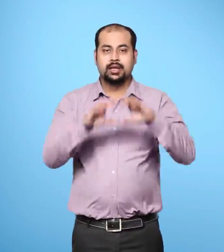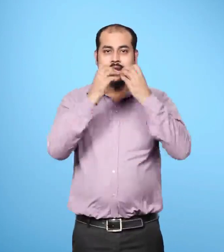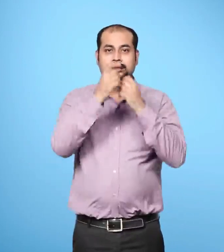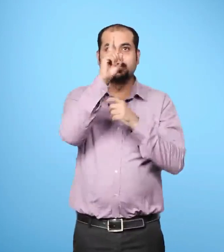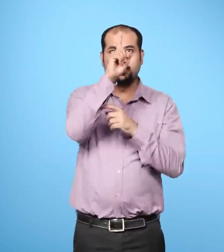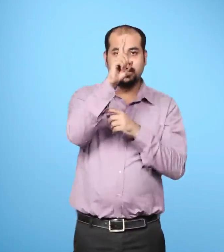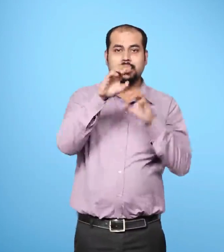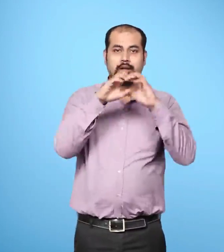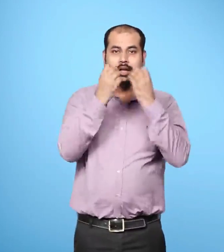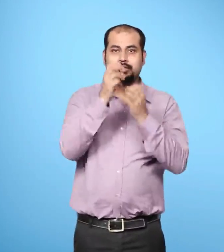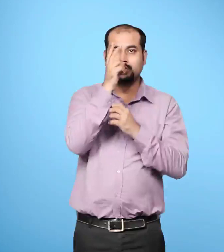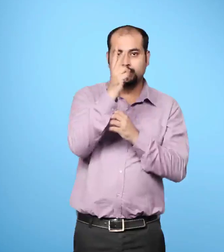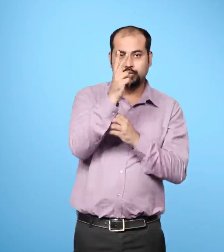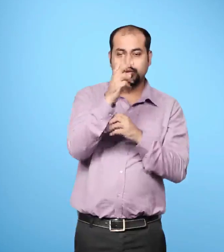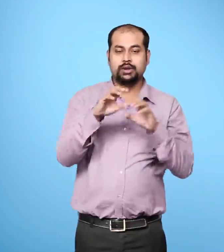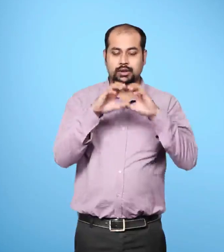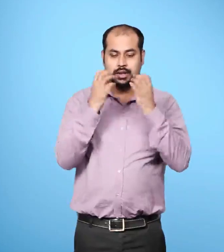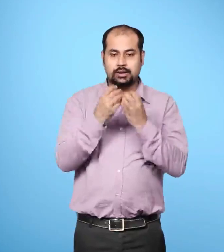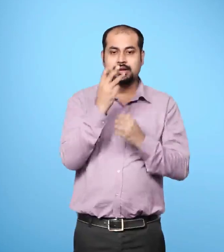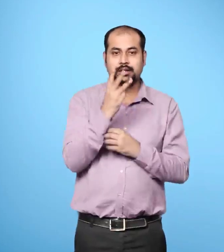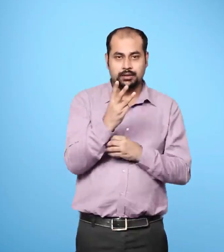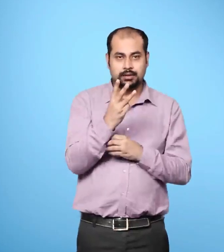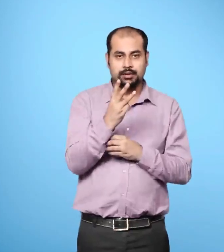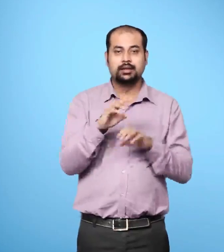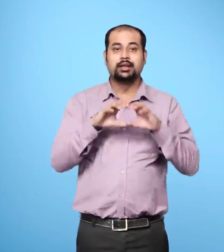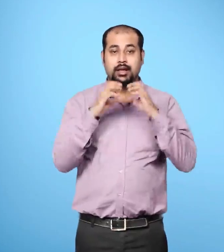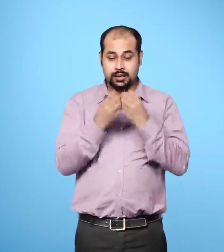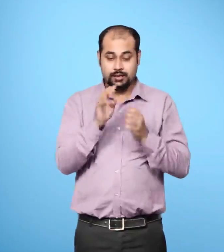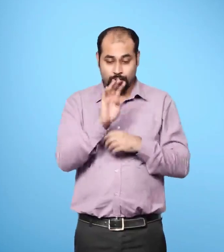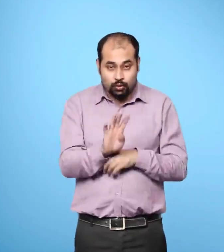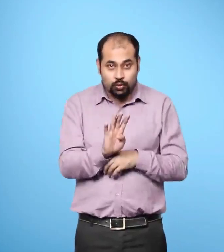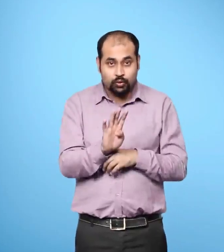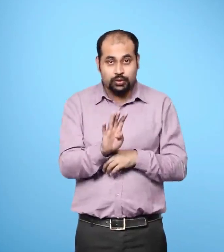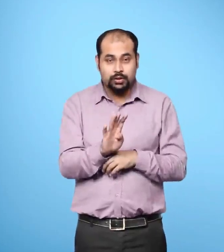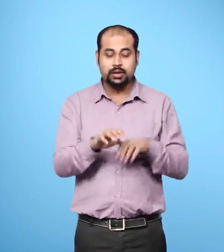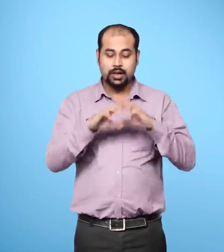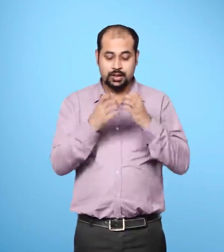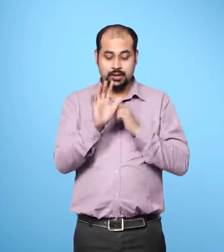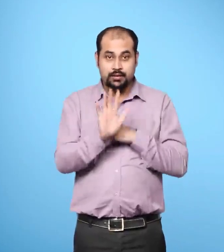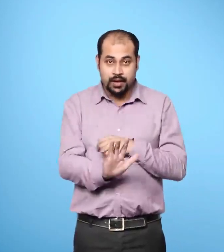Class 1, Class 2, Class 3, Class 4 and Class